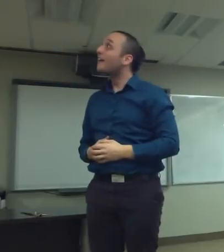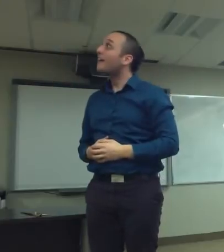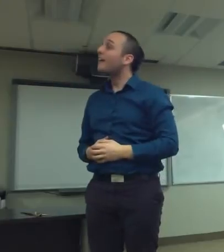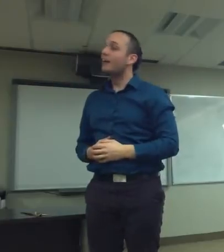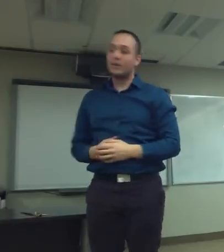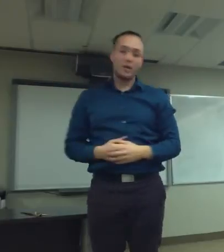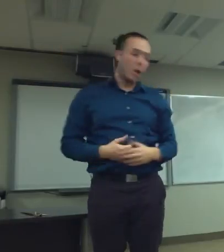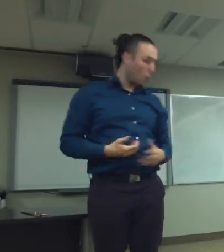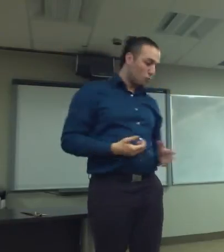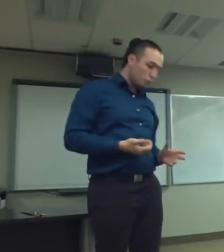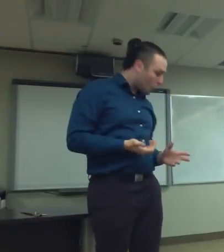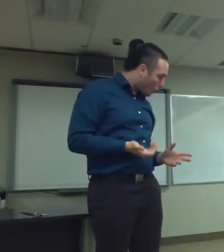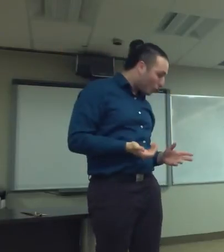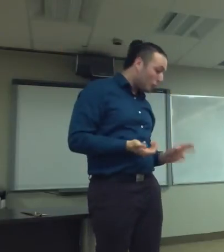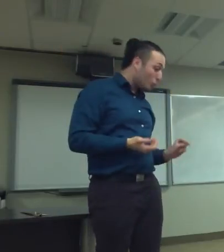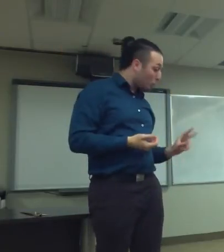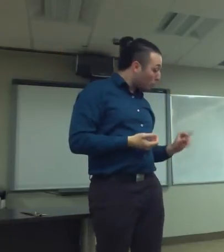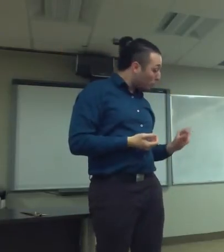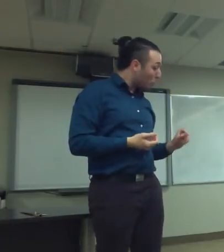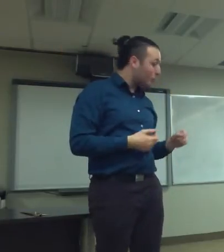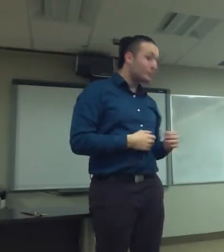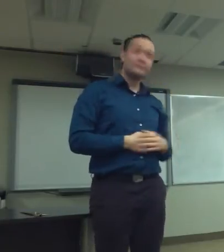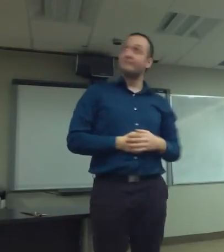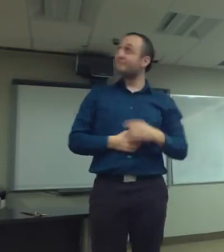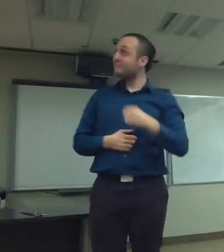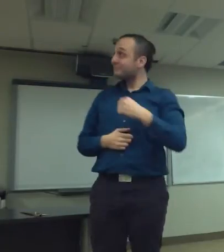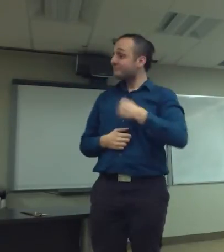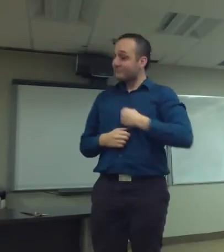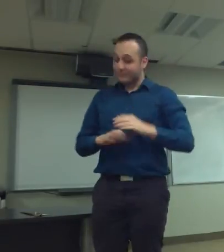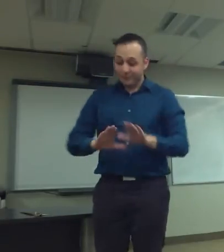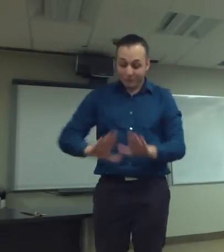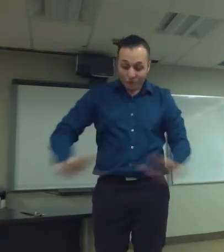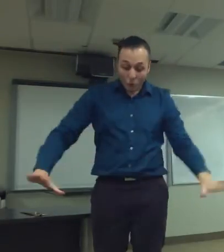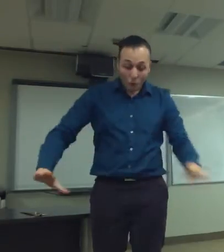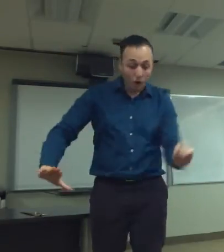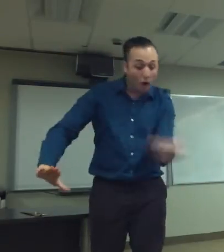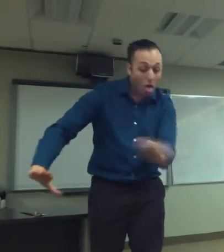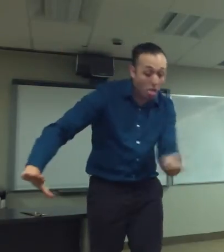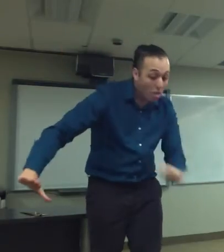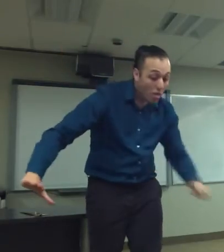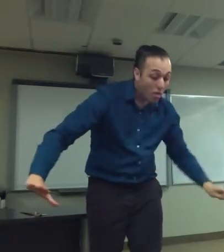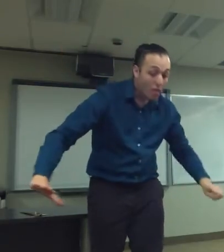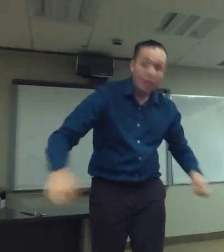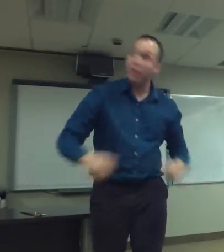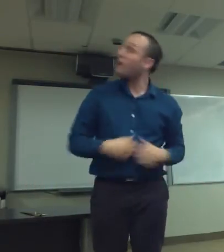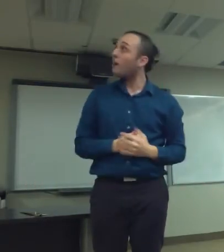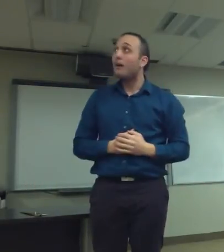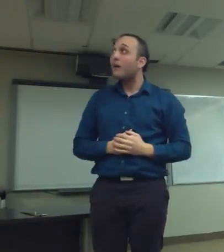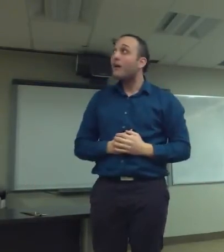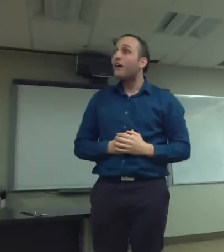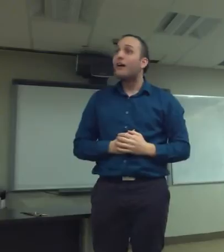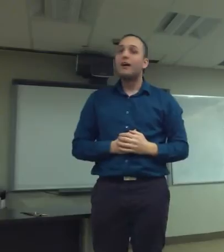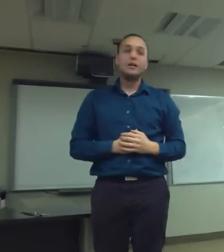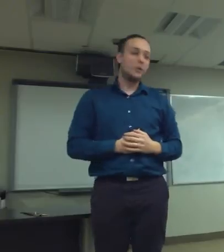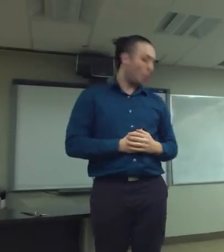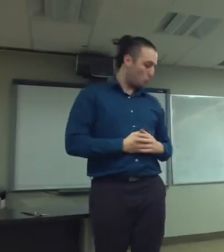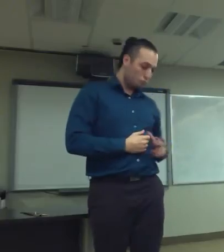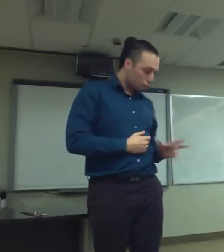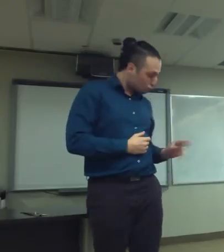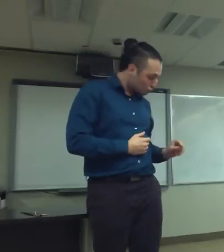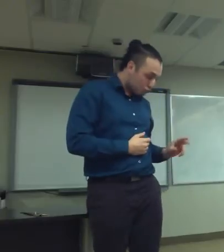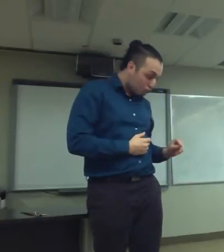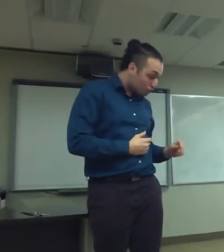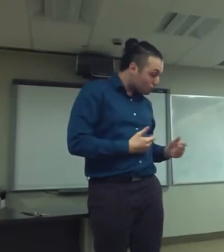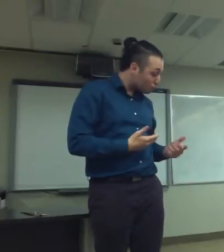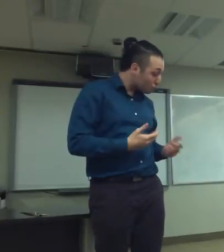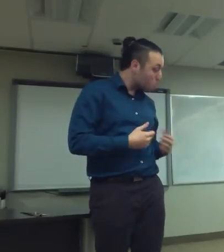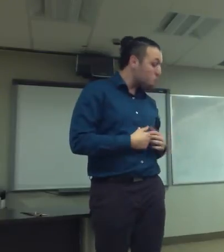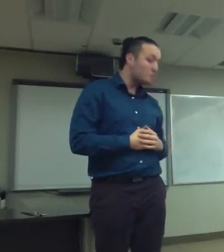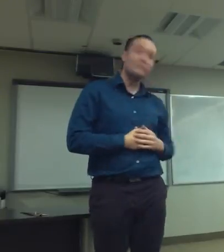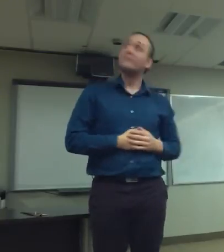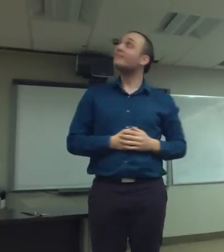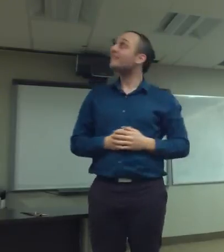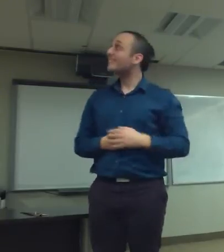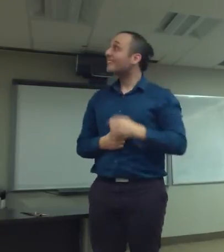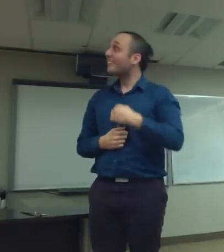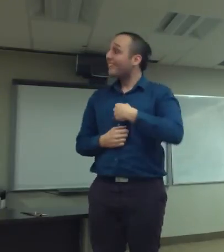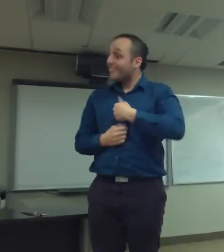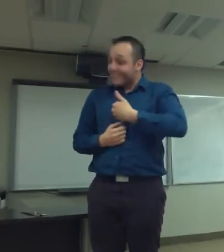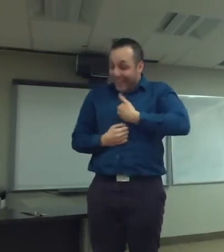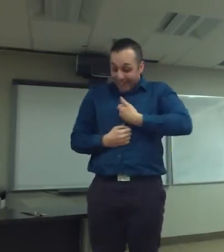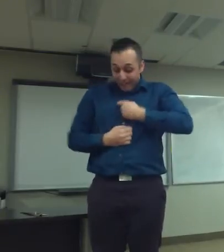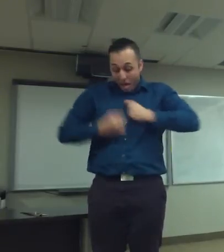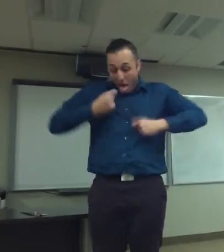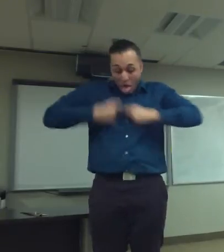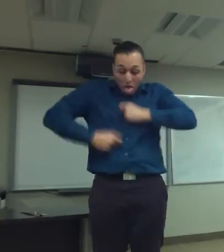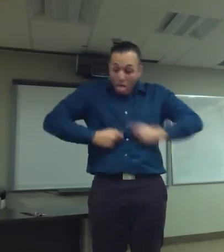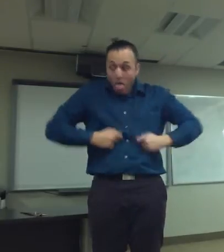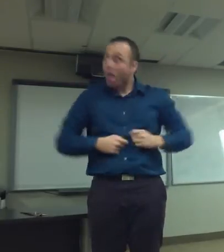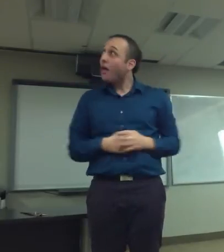"No," said her mother. "Did I draw on the floor?" "No," said her mother. "Did I draw on